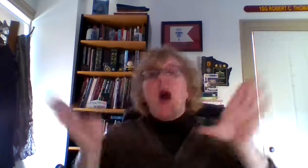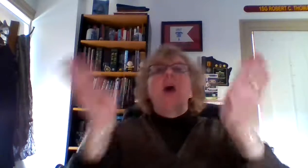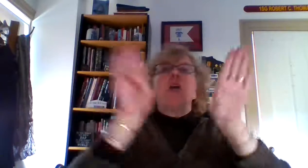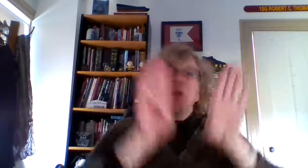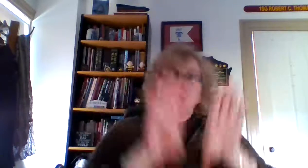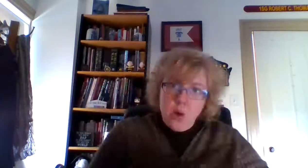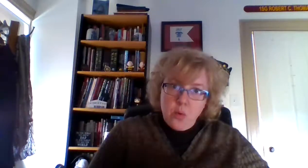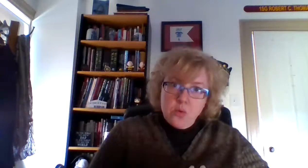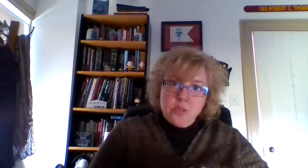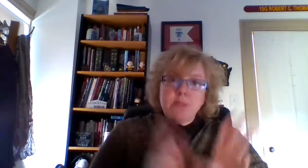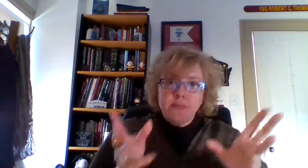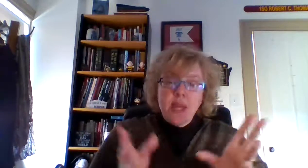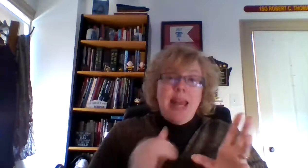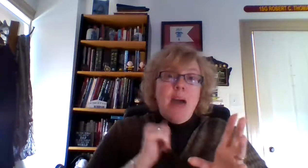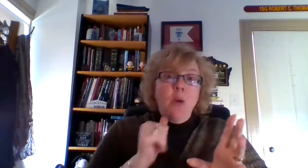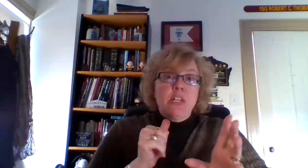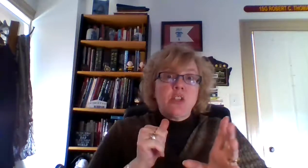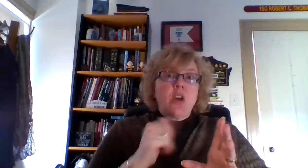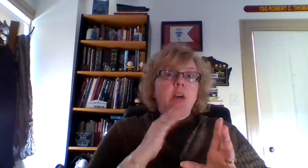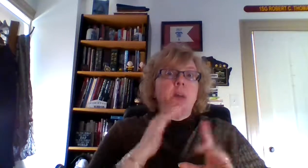are closed. Not only just talking about